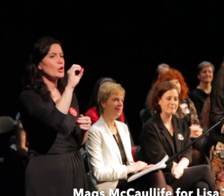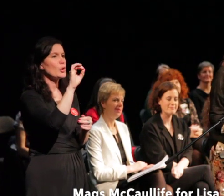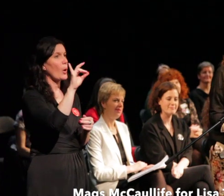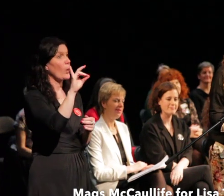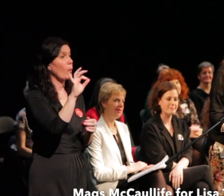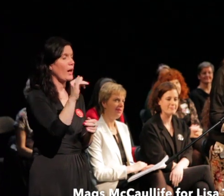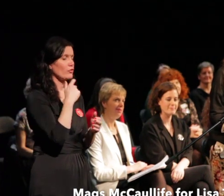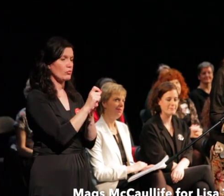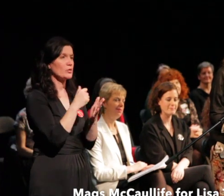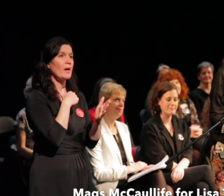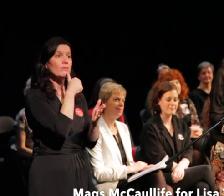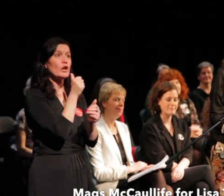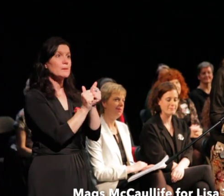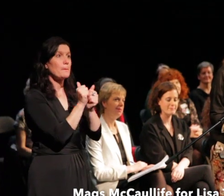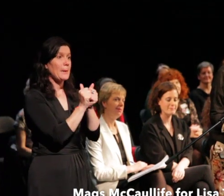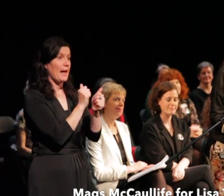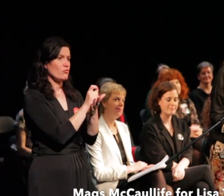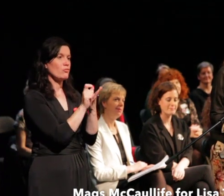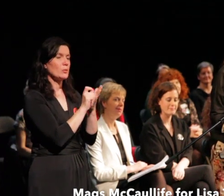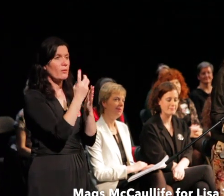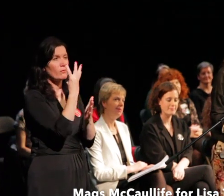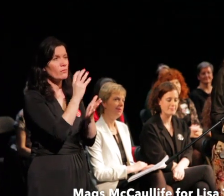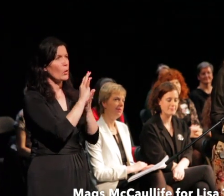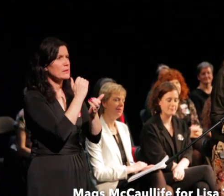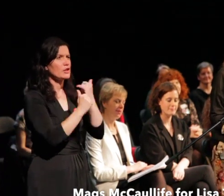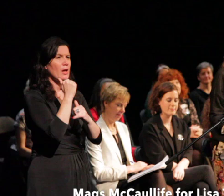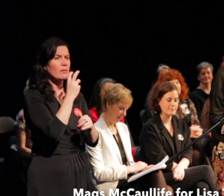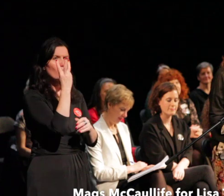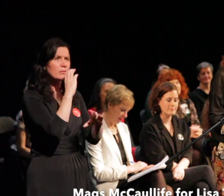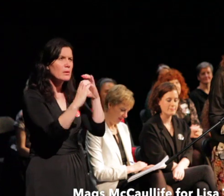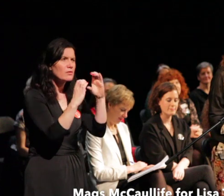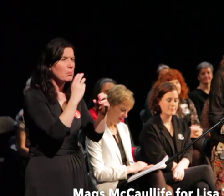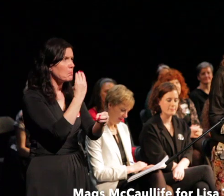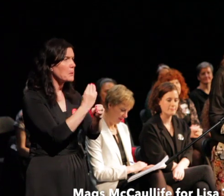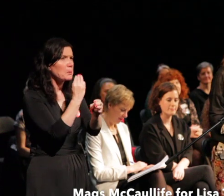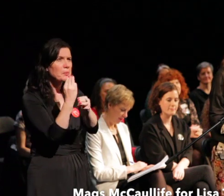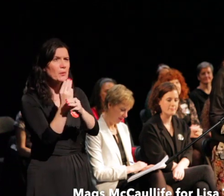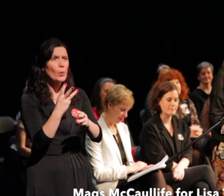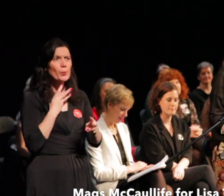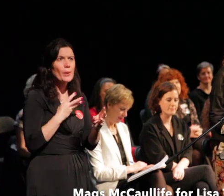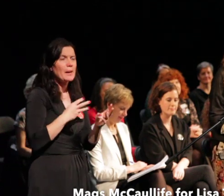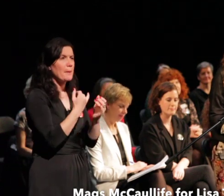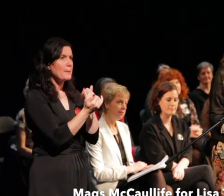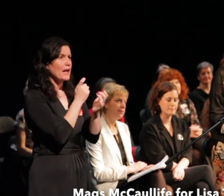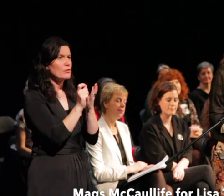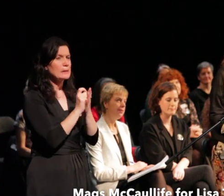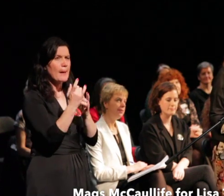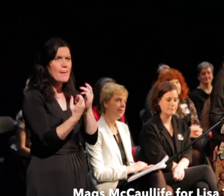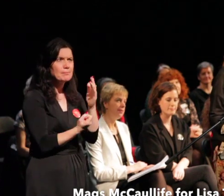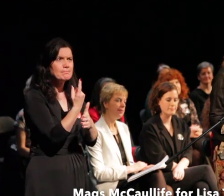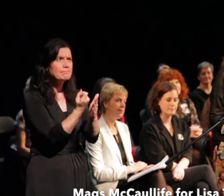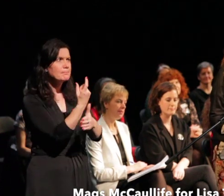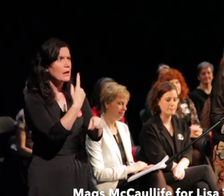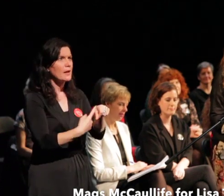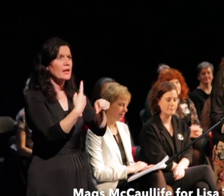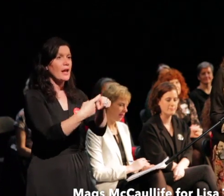I wrote my first play 14 years ago. I've watched conversations about the lack of women playwrights surface again and again, and every